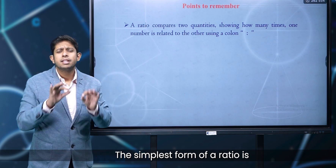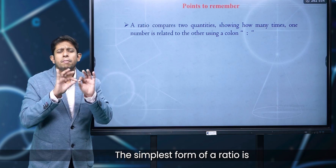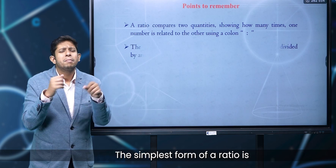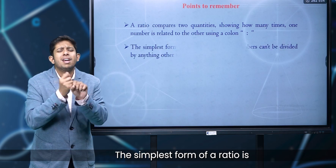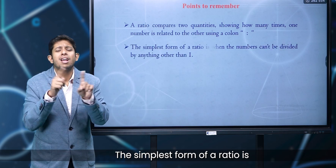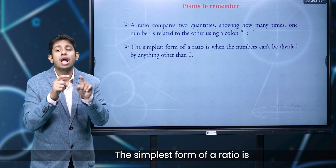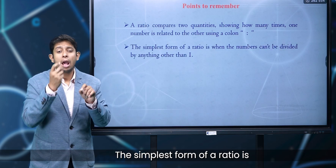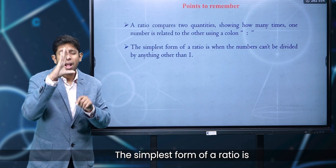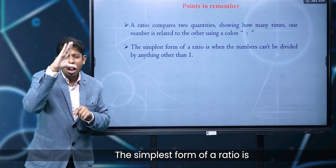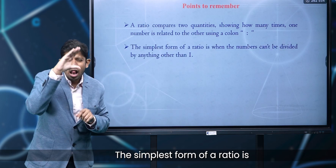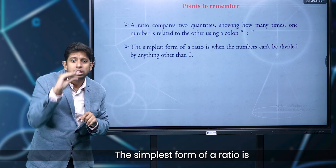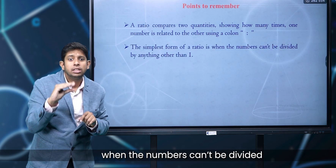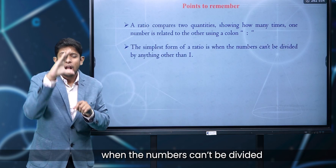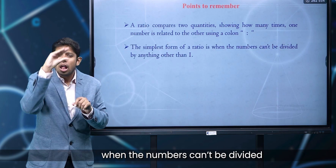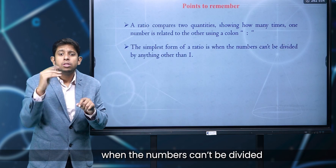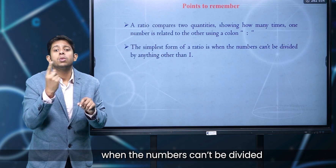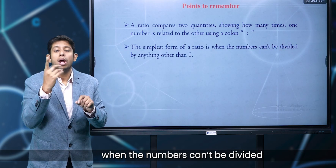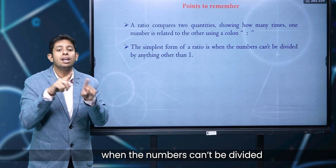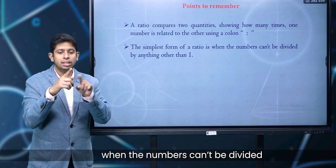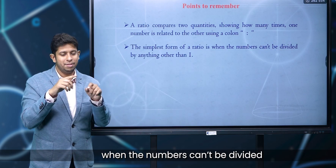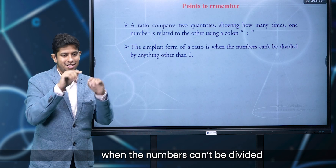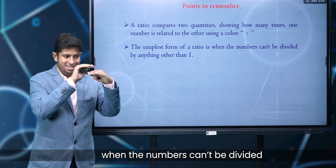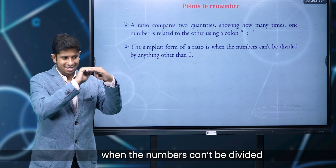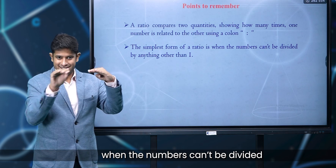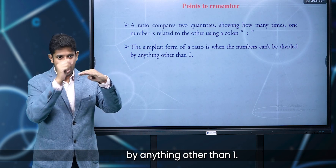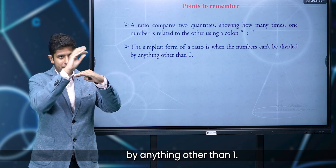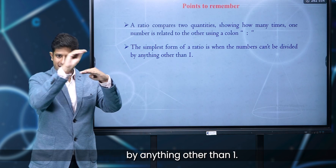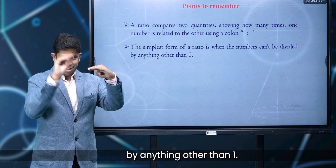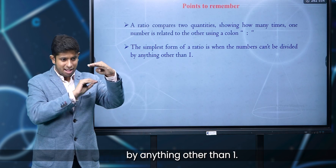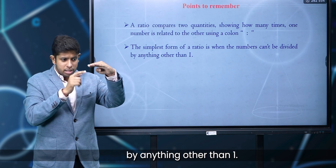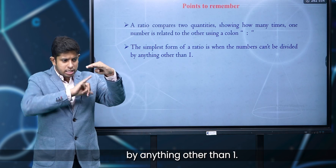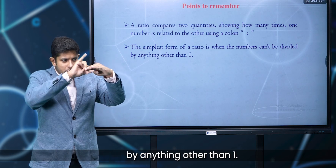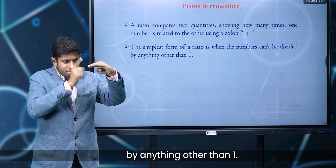The simplest form of a ratio is when the numbers can't be divided by anything other than 1.